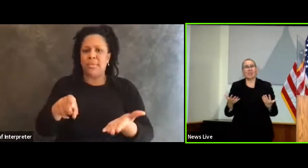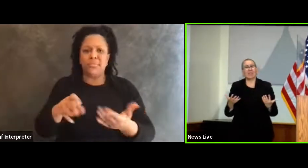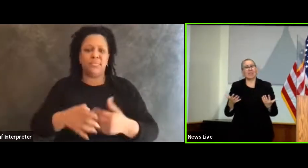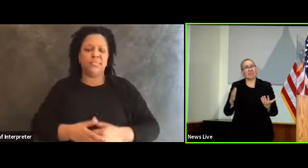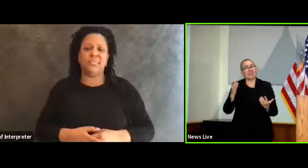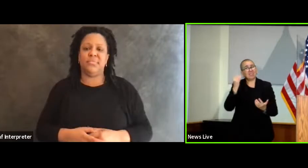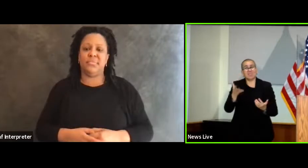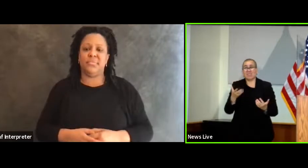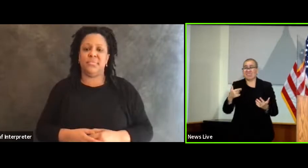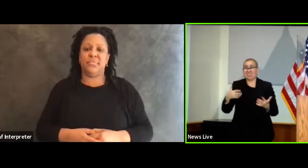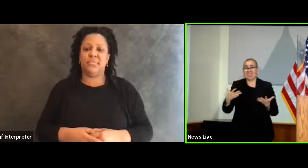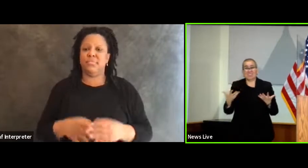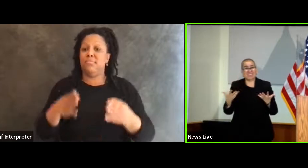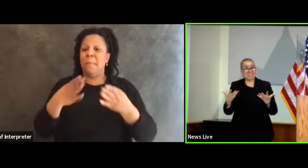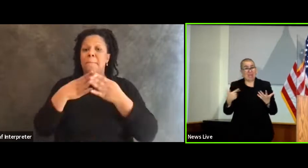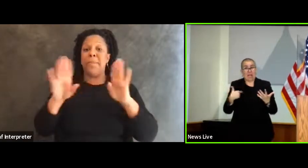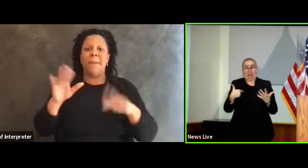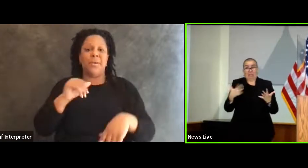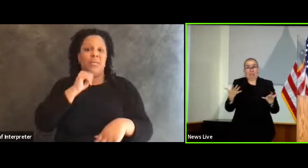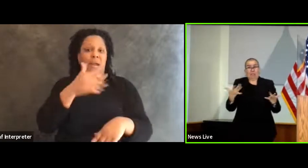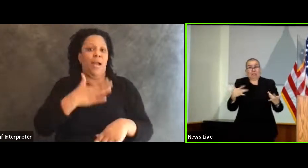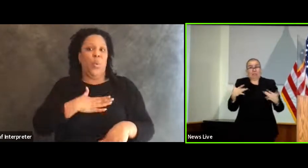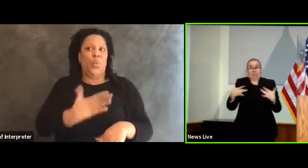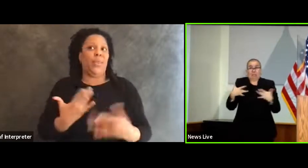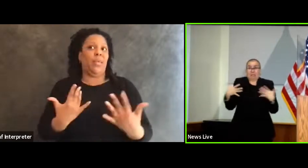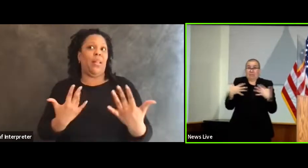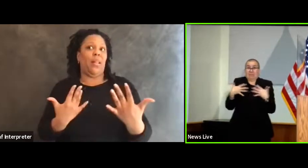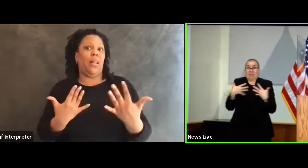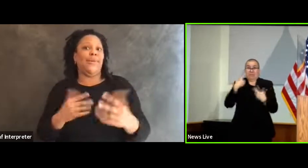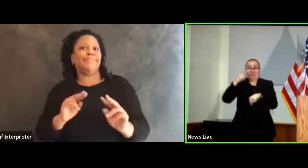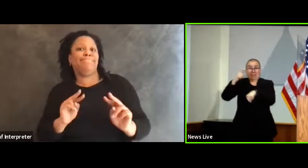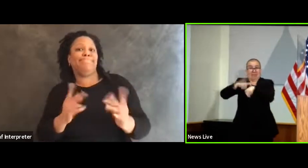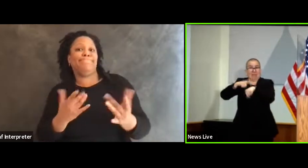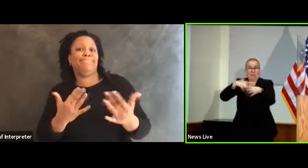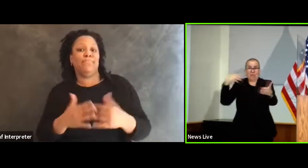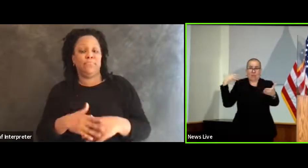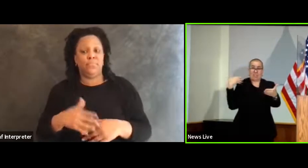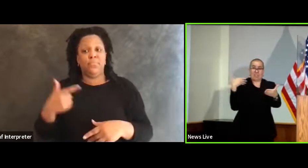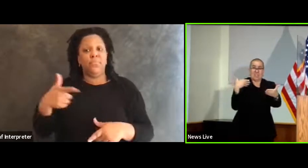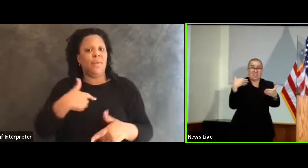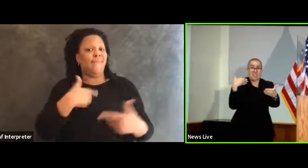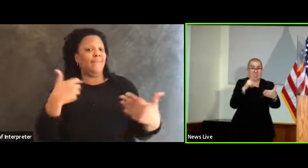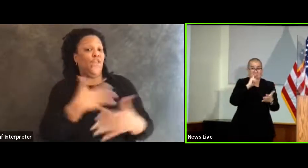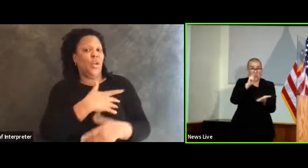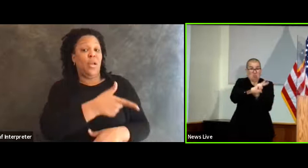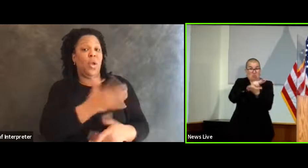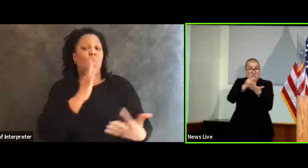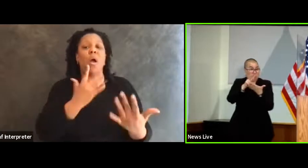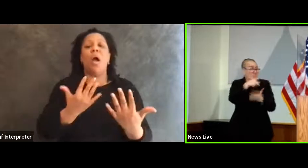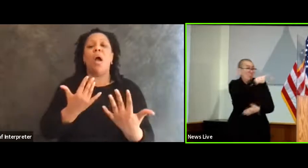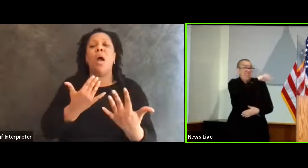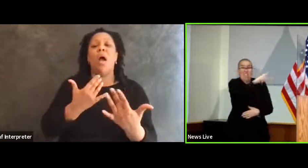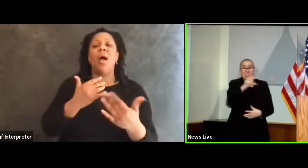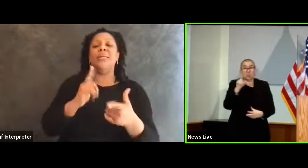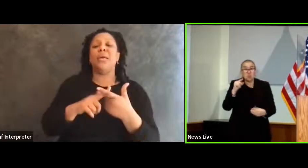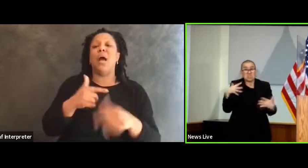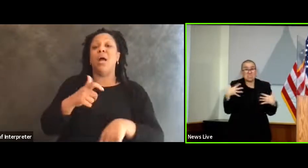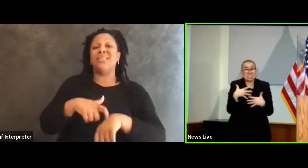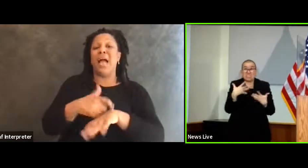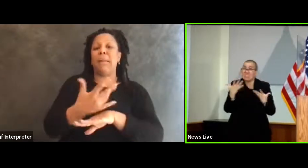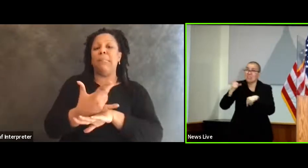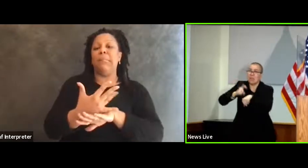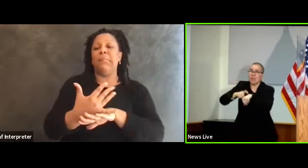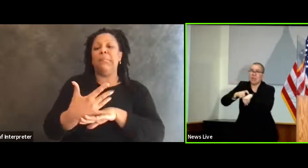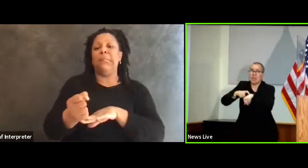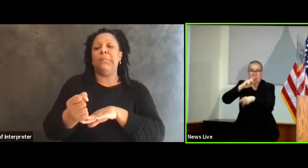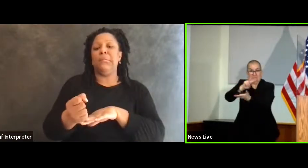this. I am fearful that there's a run out the clock mentality here. I think that's what this group would say. There's a fear of that, and that we will just